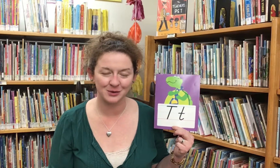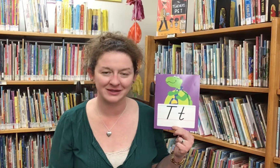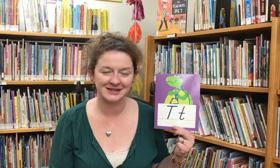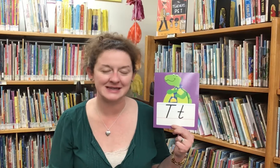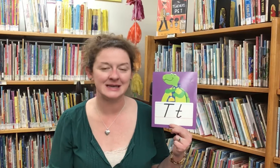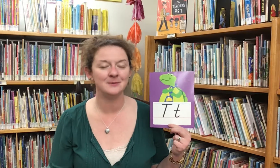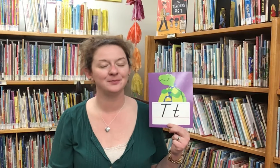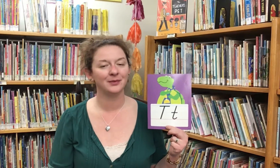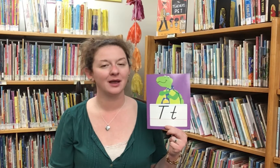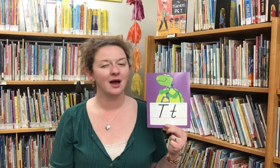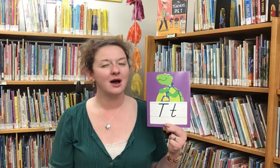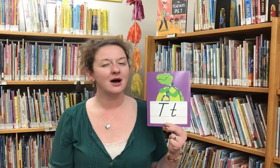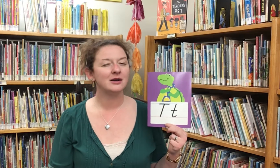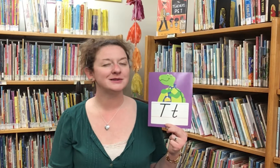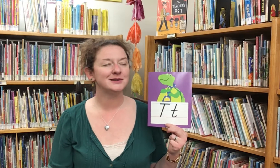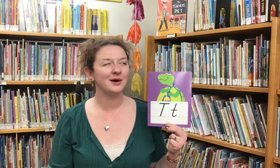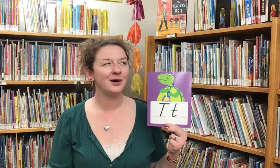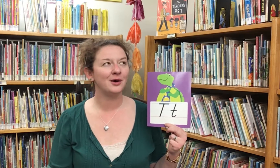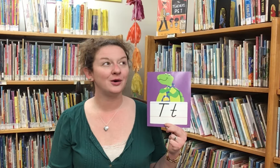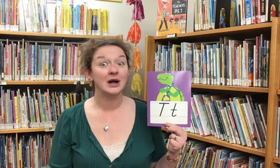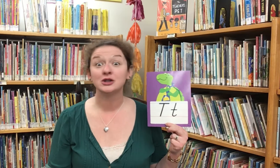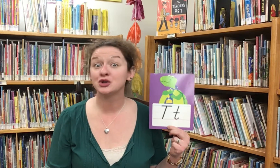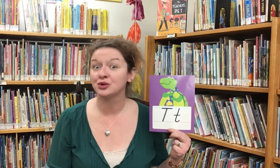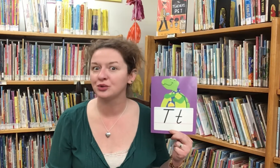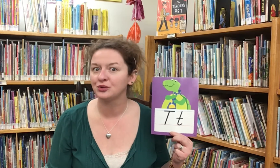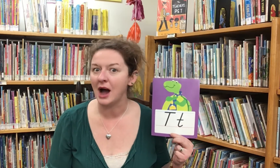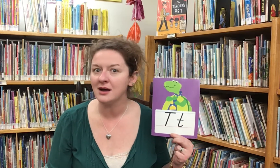T. Also, truck